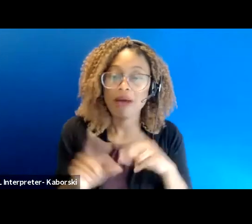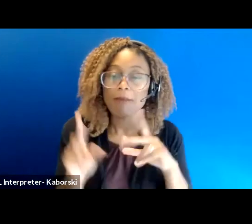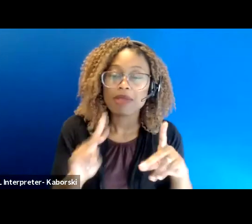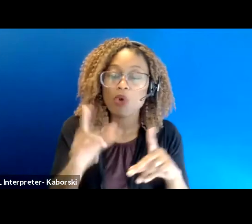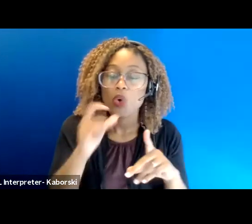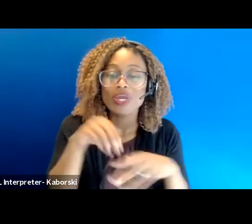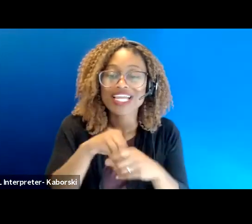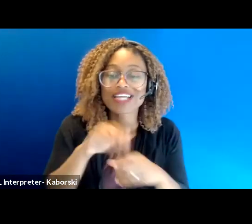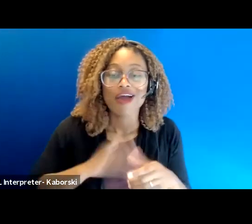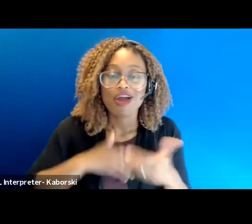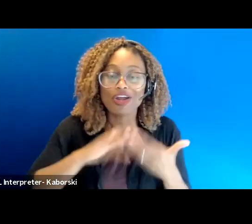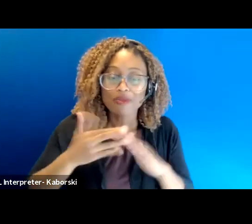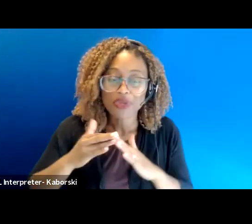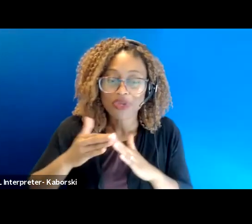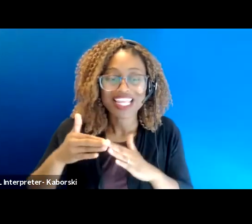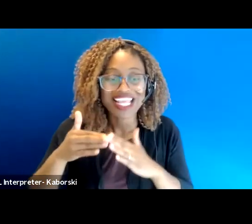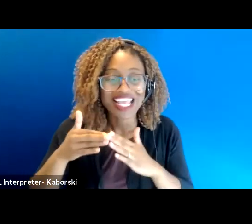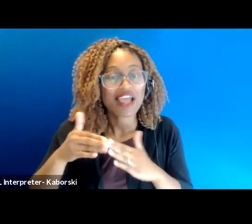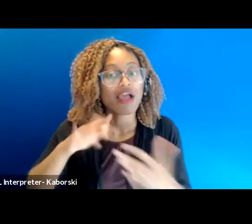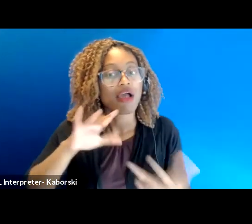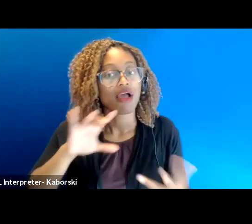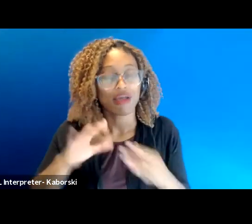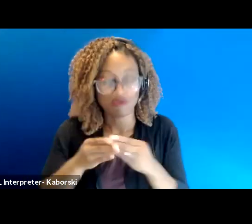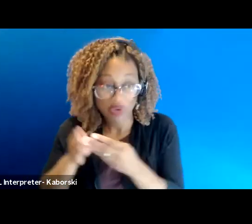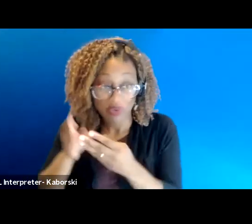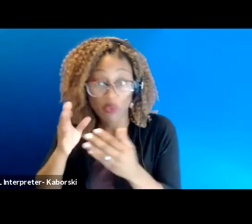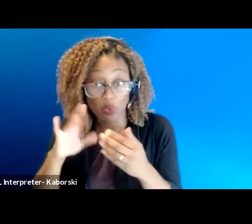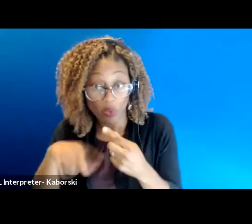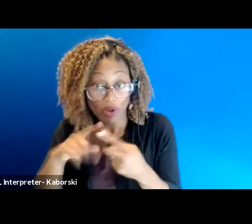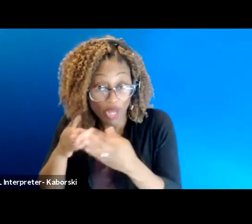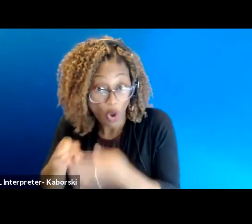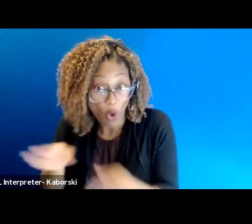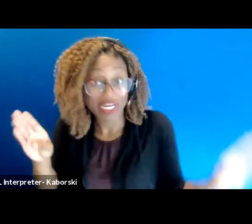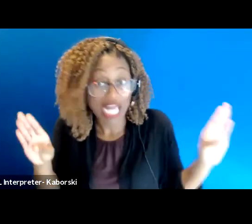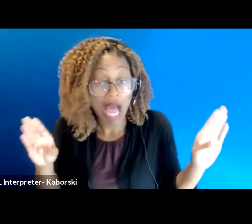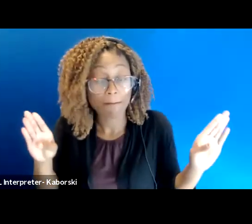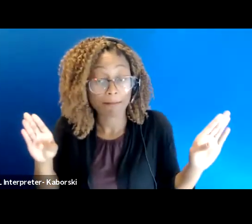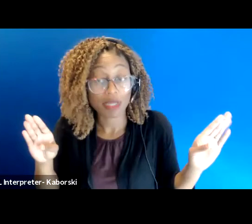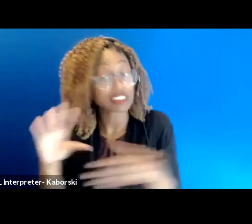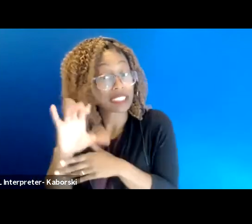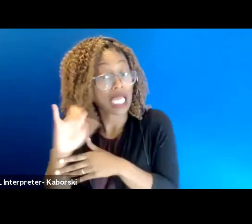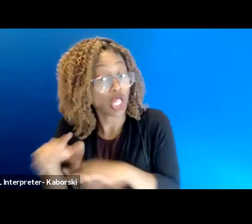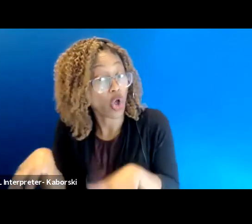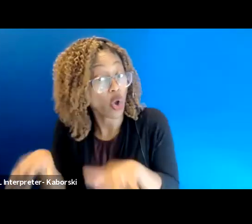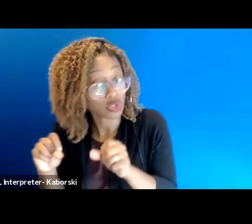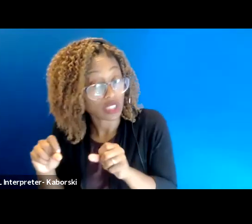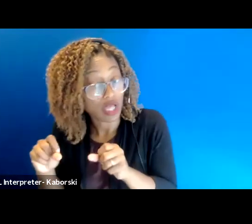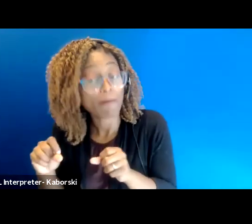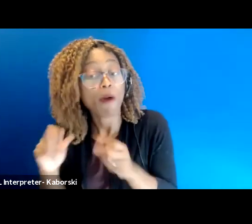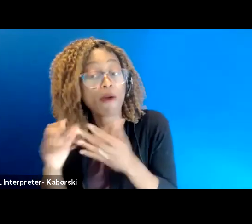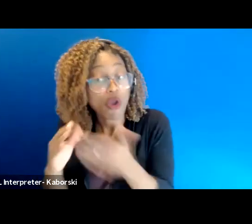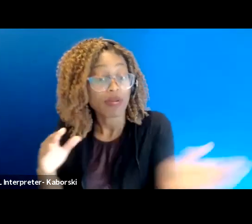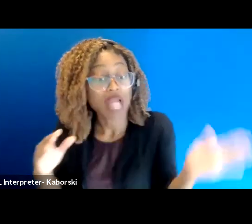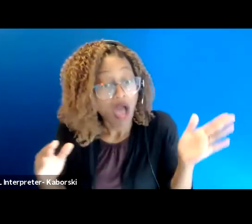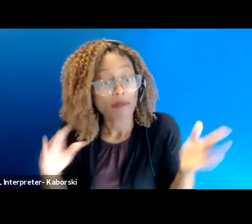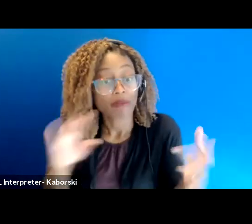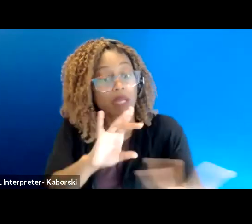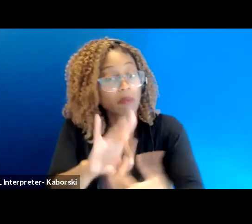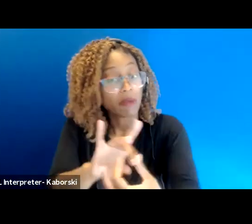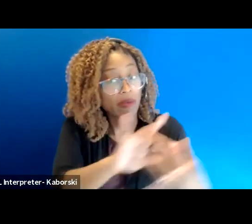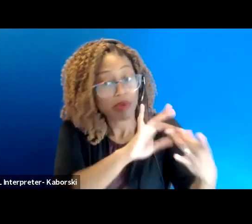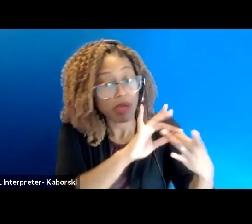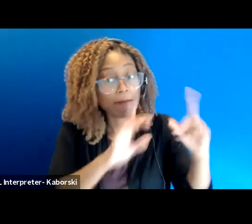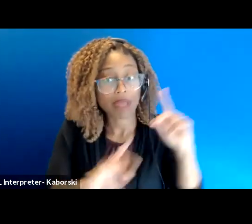community. We host it. And being Ken Mitchell, I'm afraid I do give my opinions every now